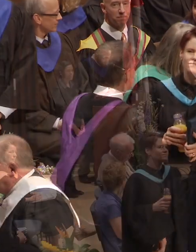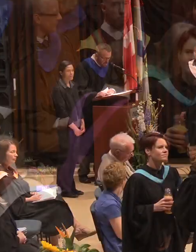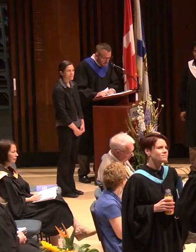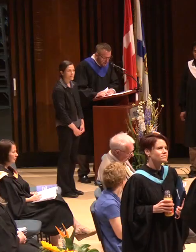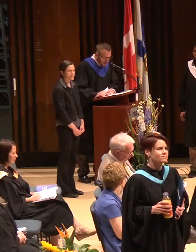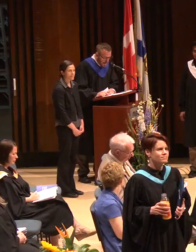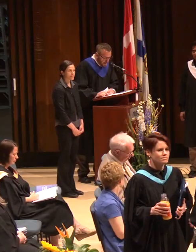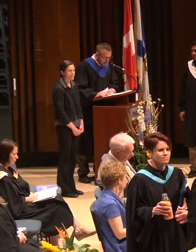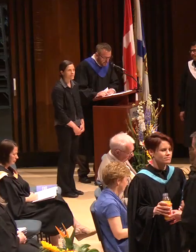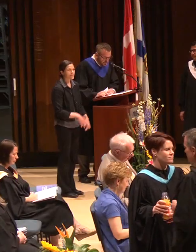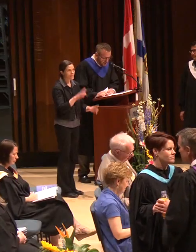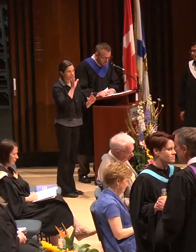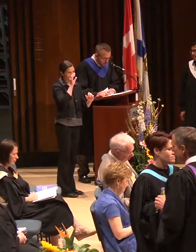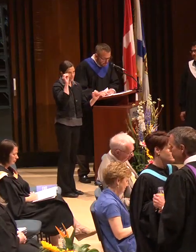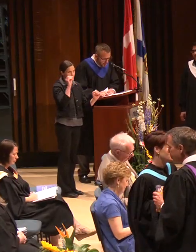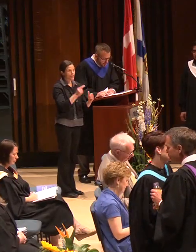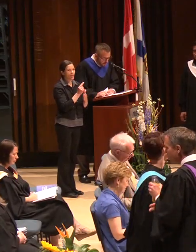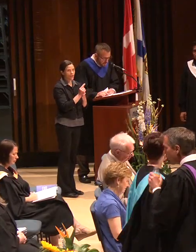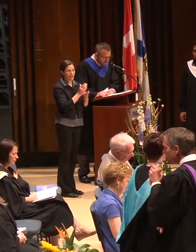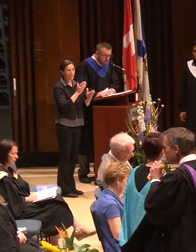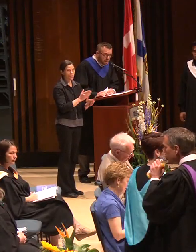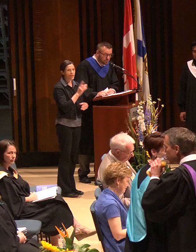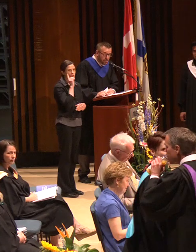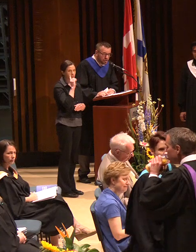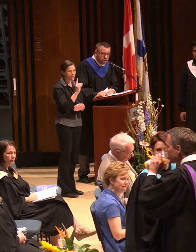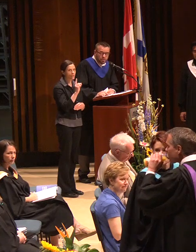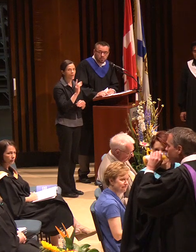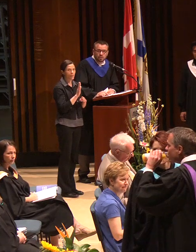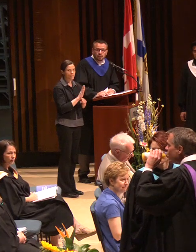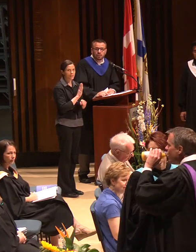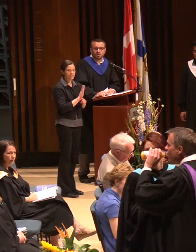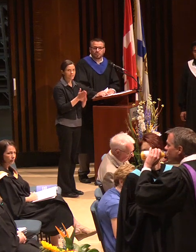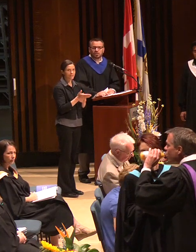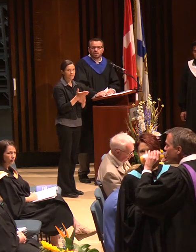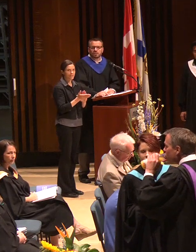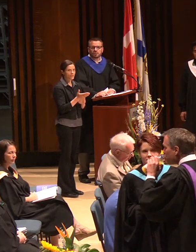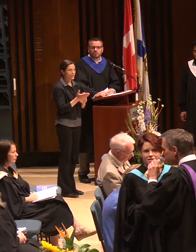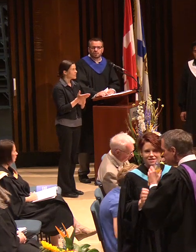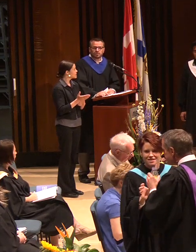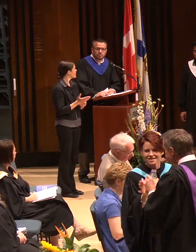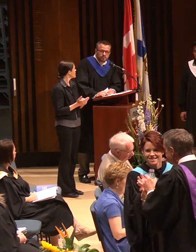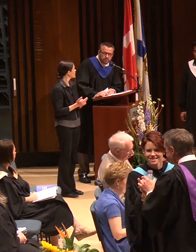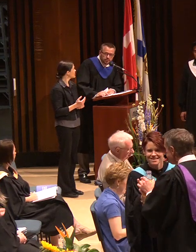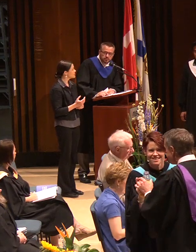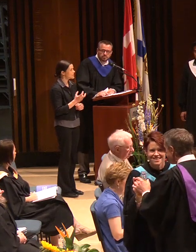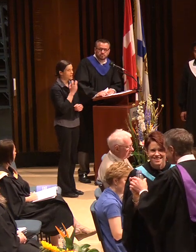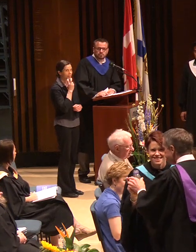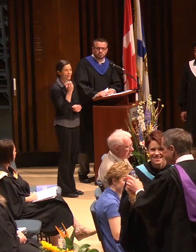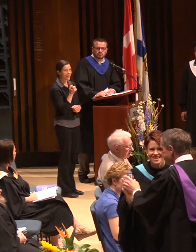Mr. President, the candidates for the Diploma in Business Administration.